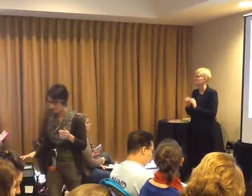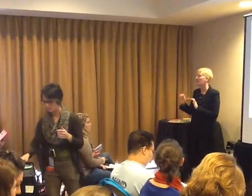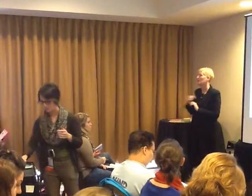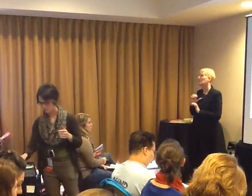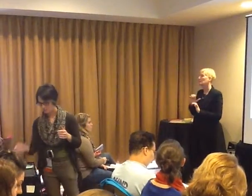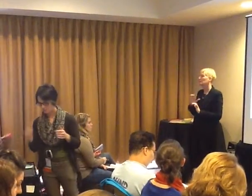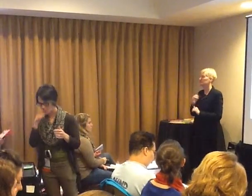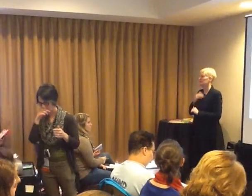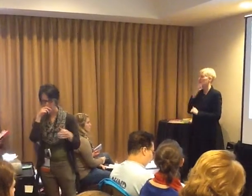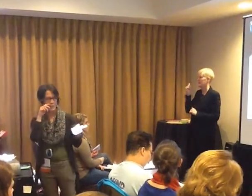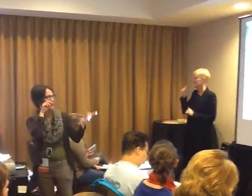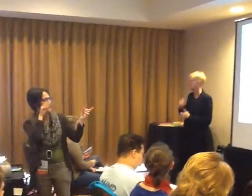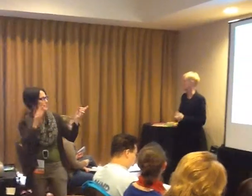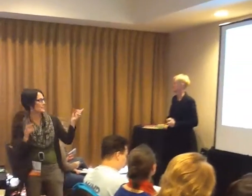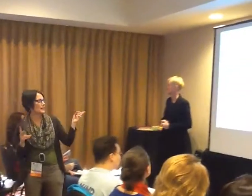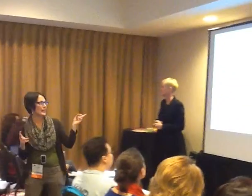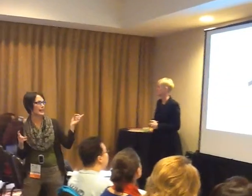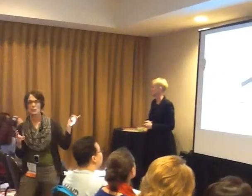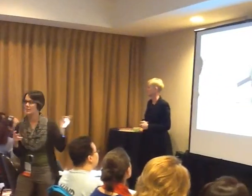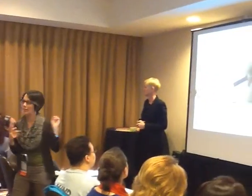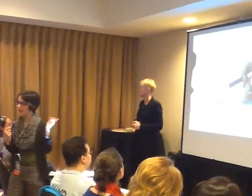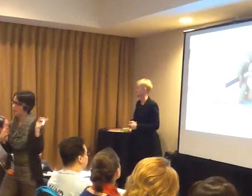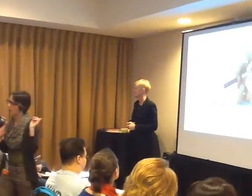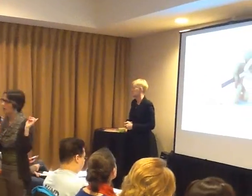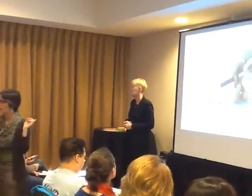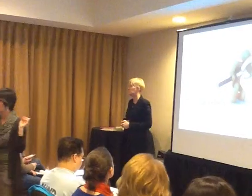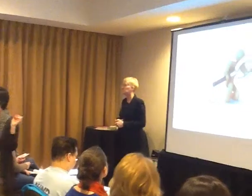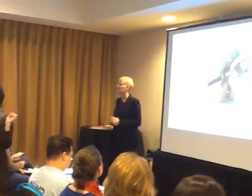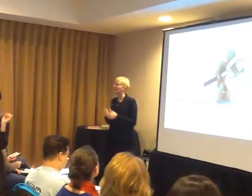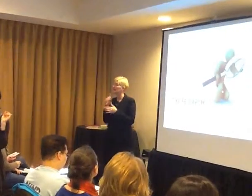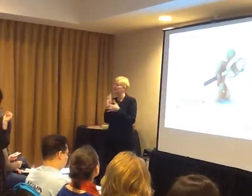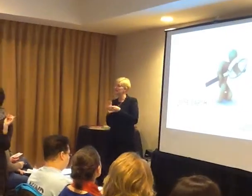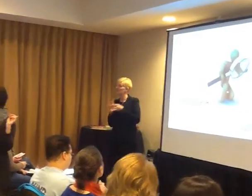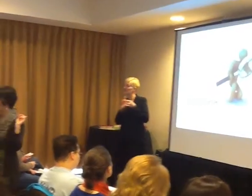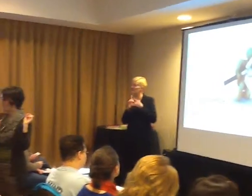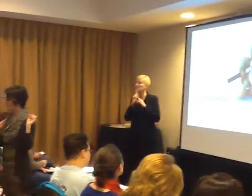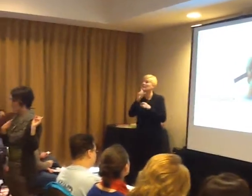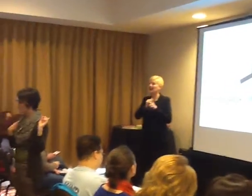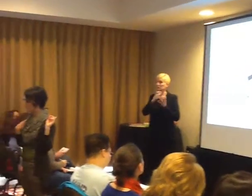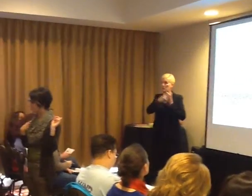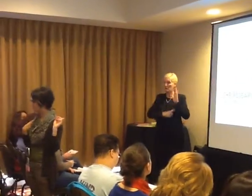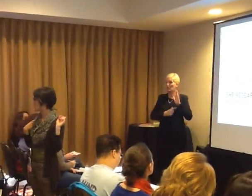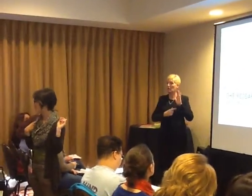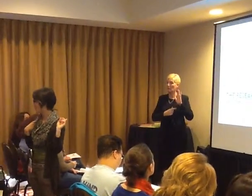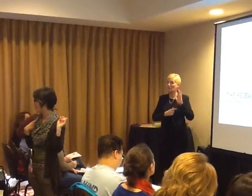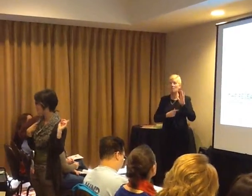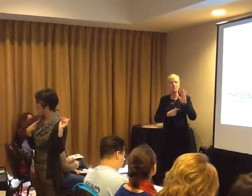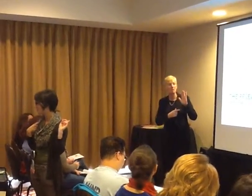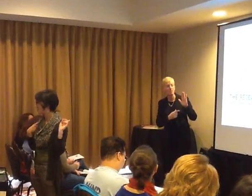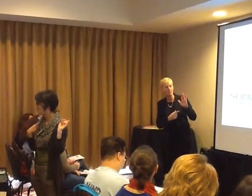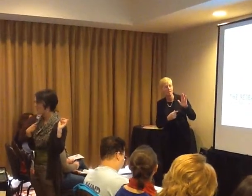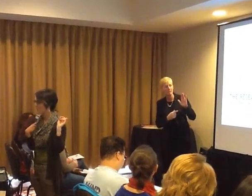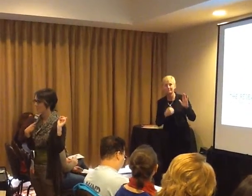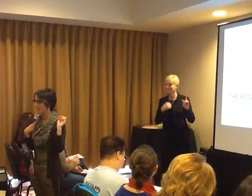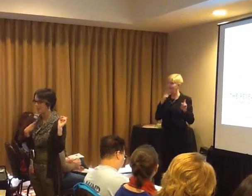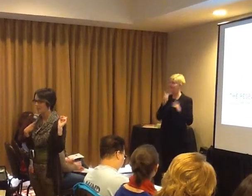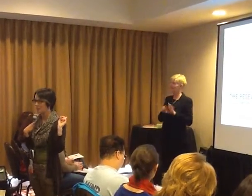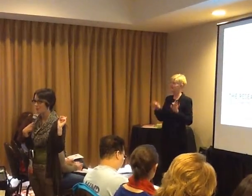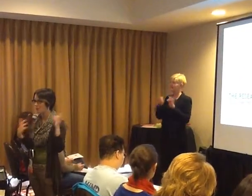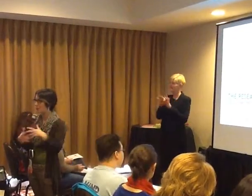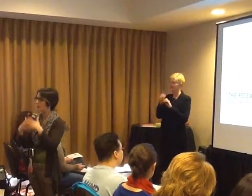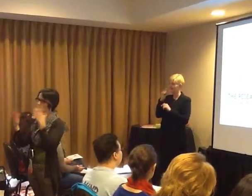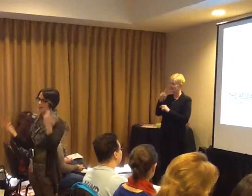best. This is the link to the actual article that I used to gather all of this information. I thought that would be important for you guys to